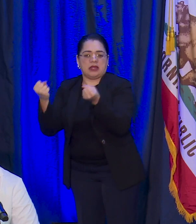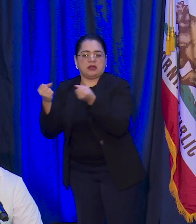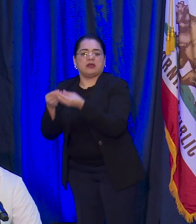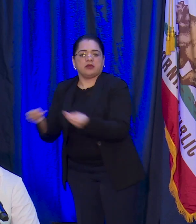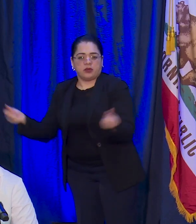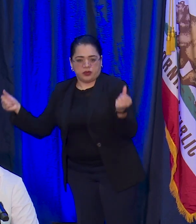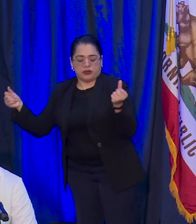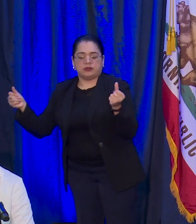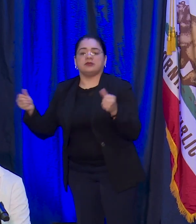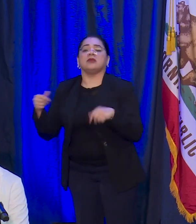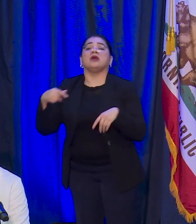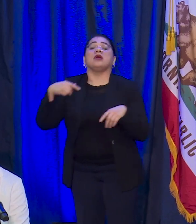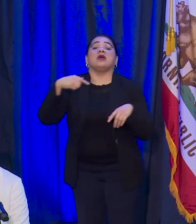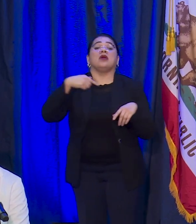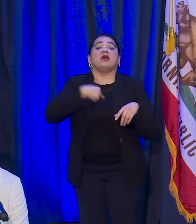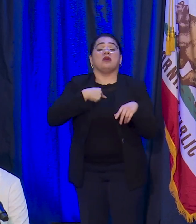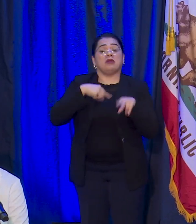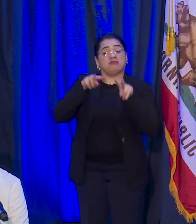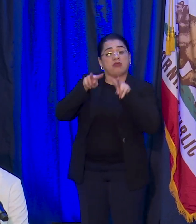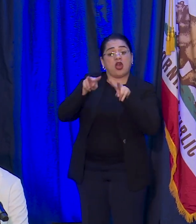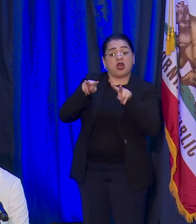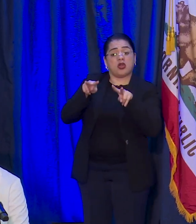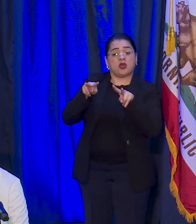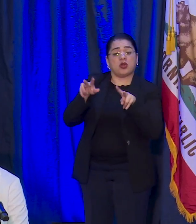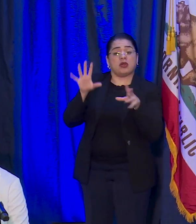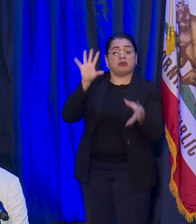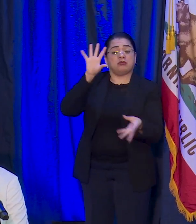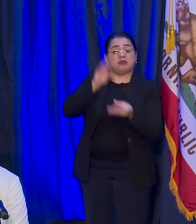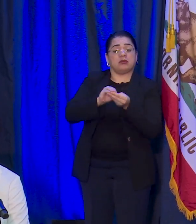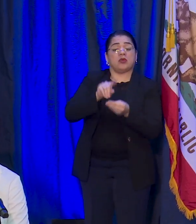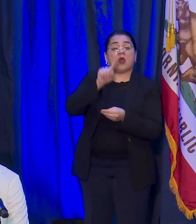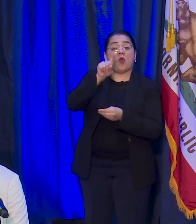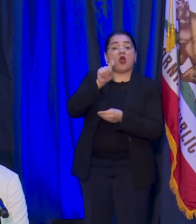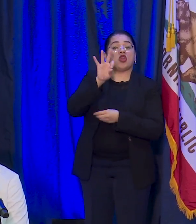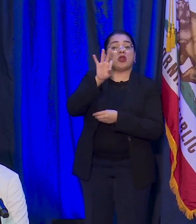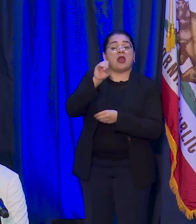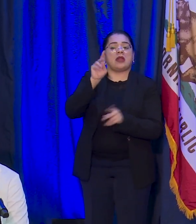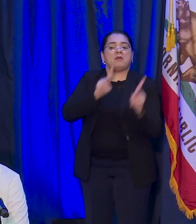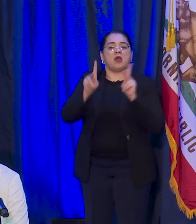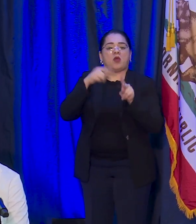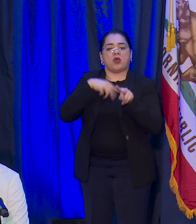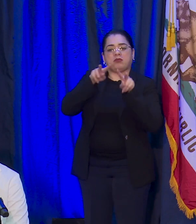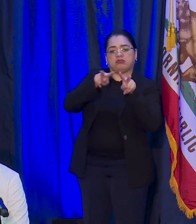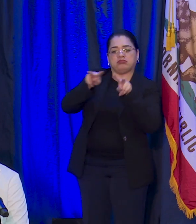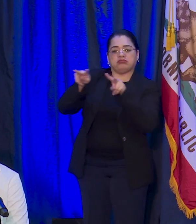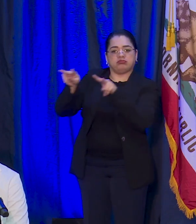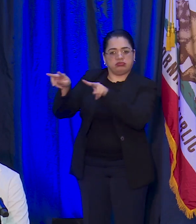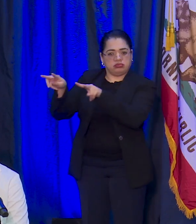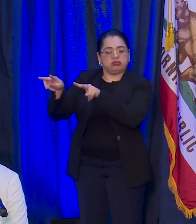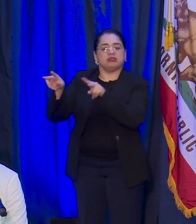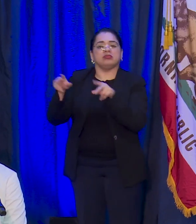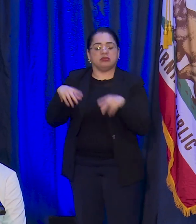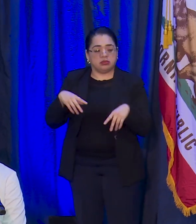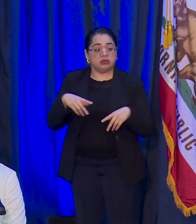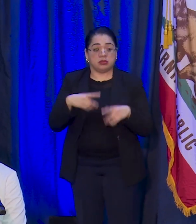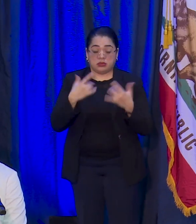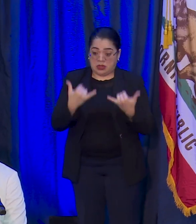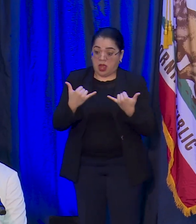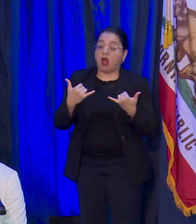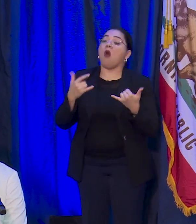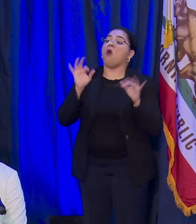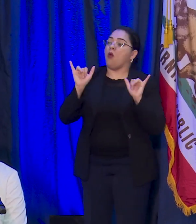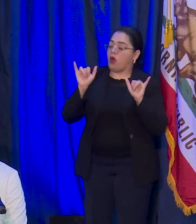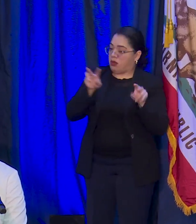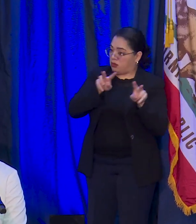monitoring, altogether, we've monitored and are currently monitoring about 190 people or contacts. And so we're monitoring about 190 people, and I